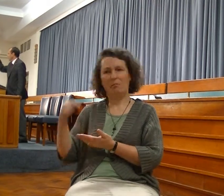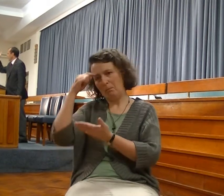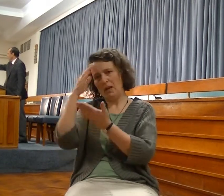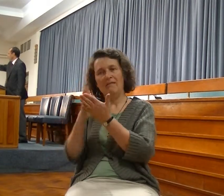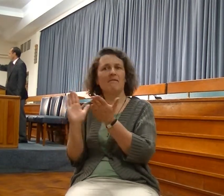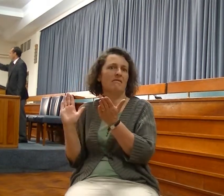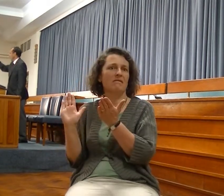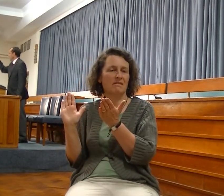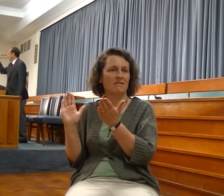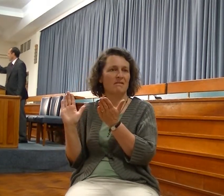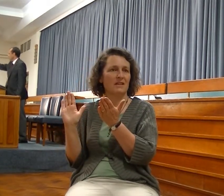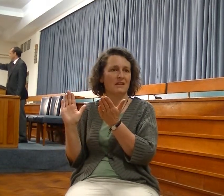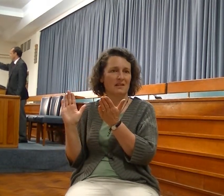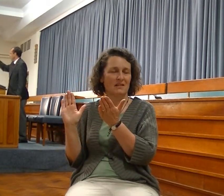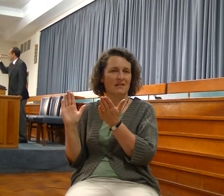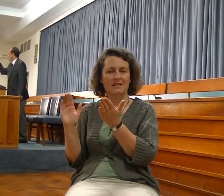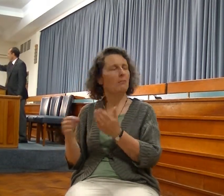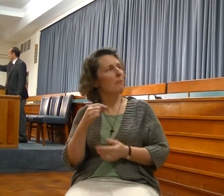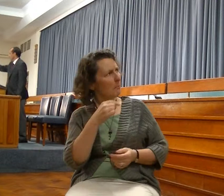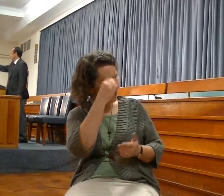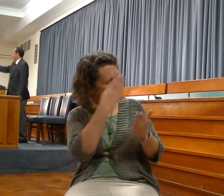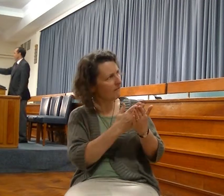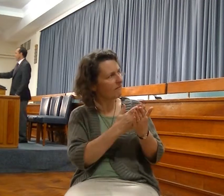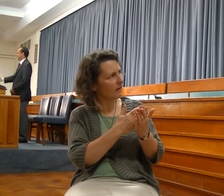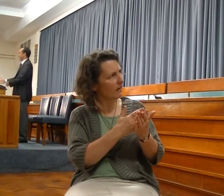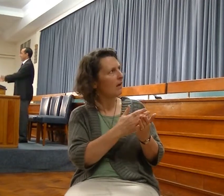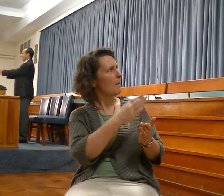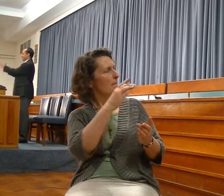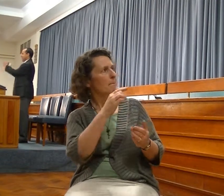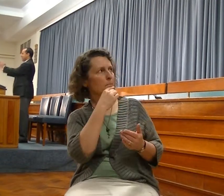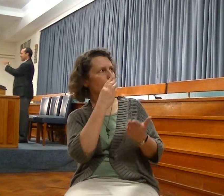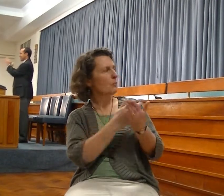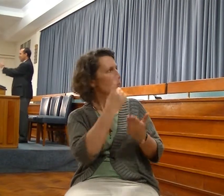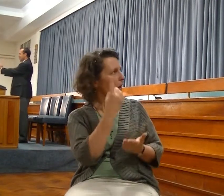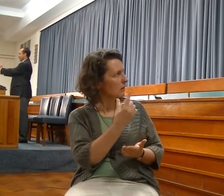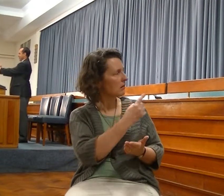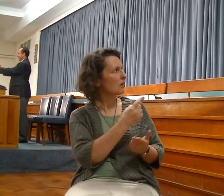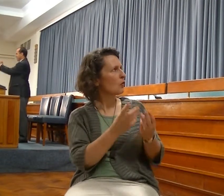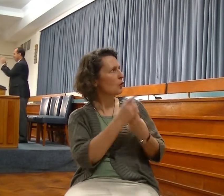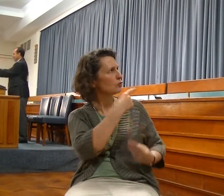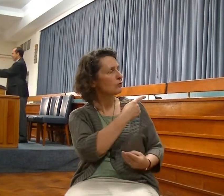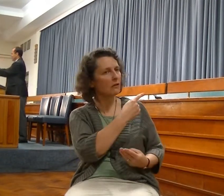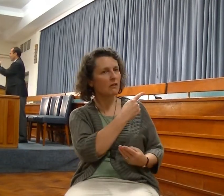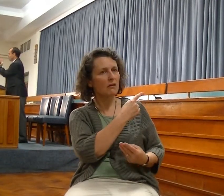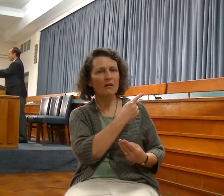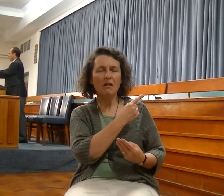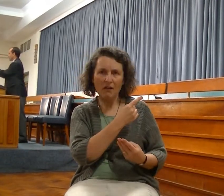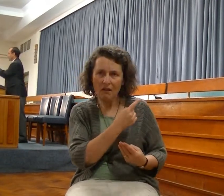on that cross was the living God, he's the Messiah, he's the Lord. But Christ